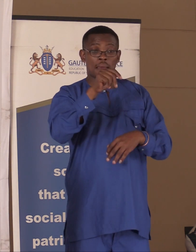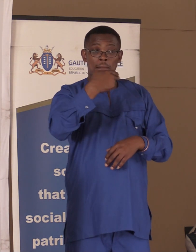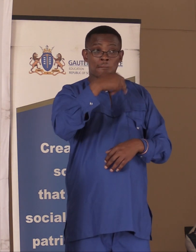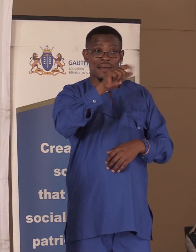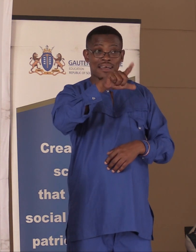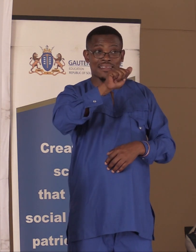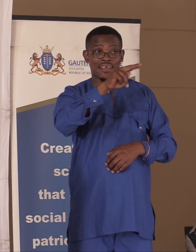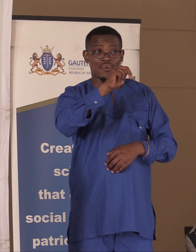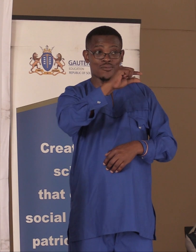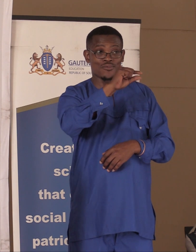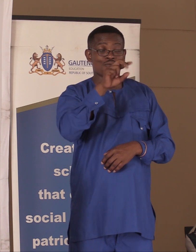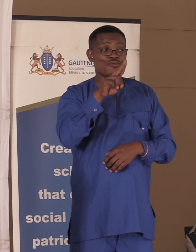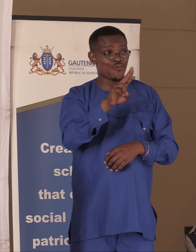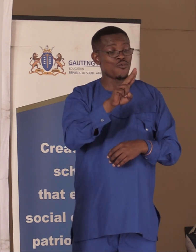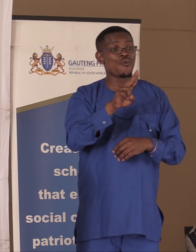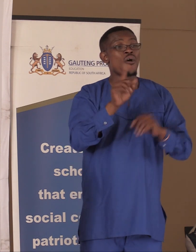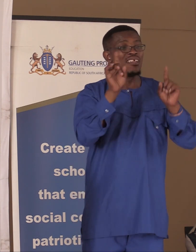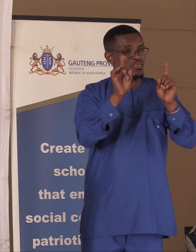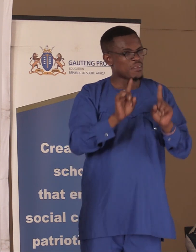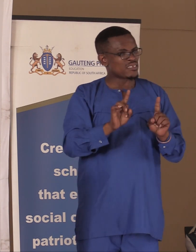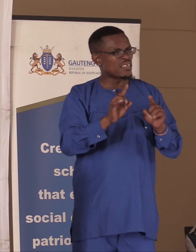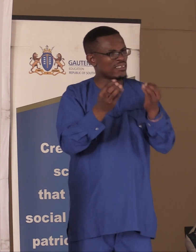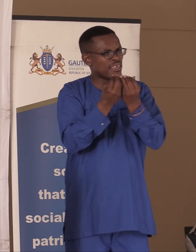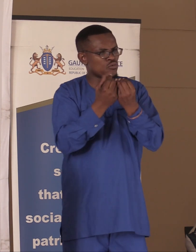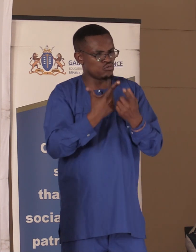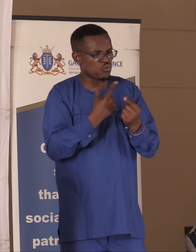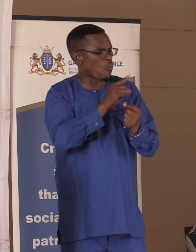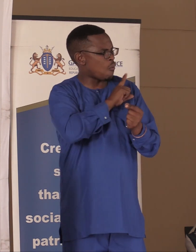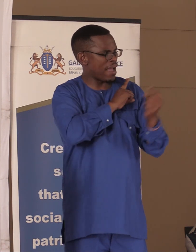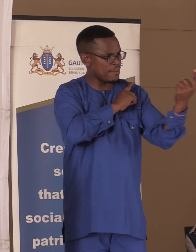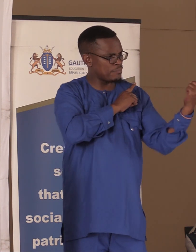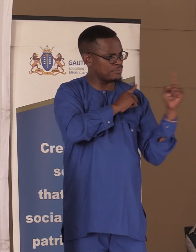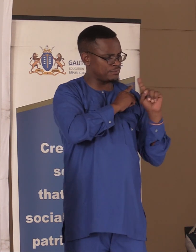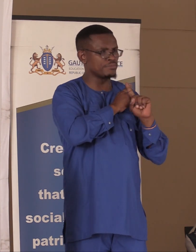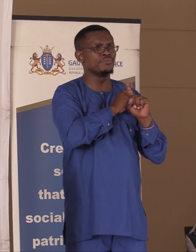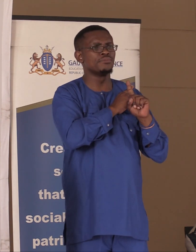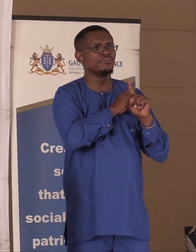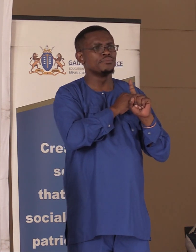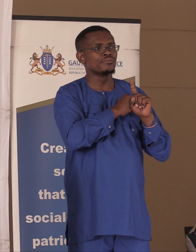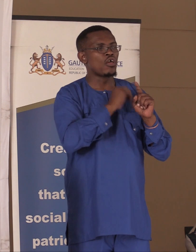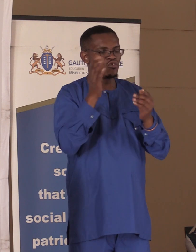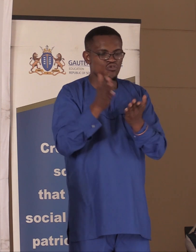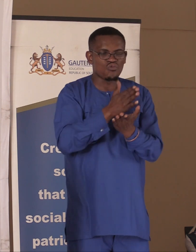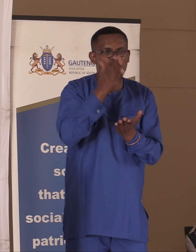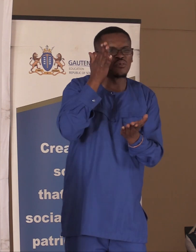the stage. One of the success factors of a school of specialization is